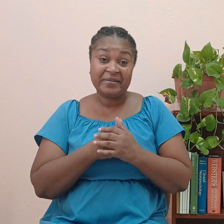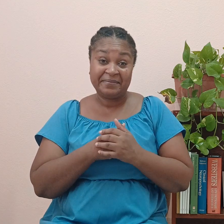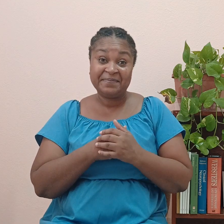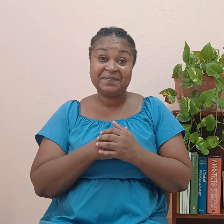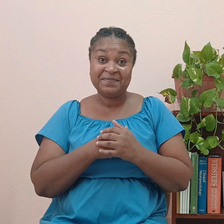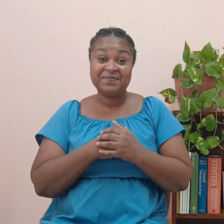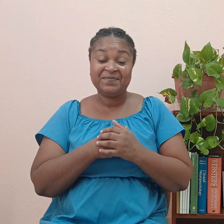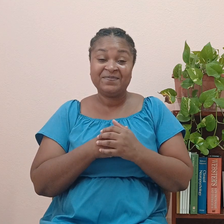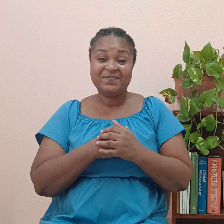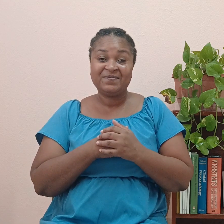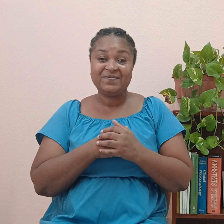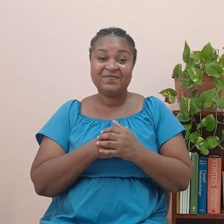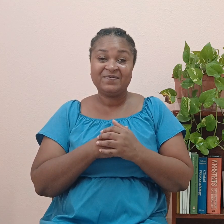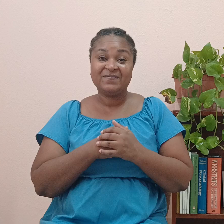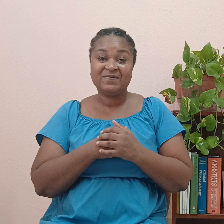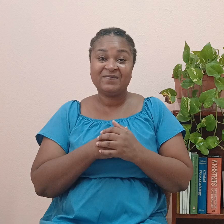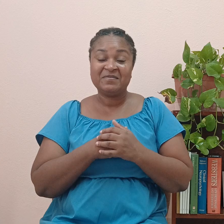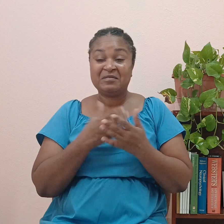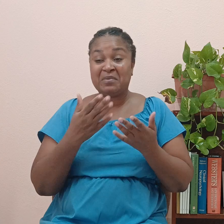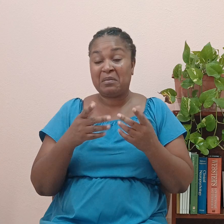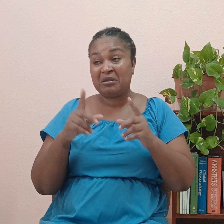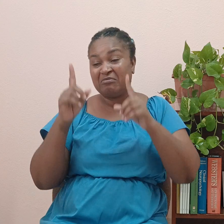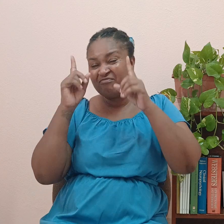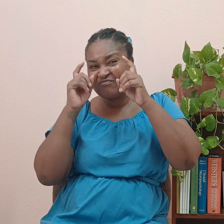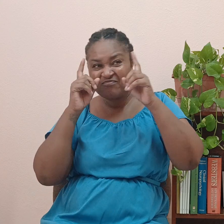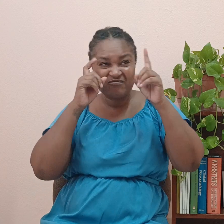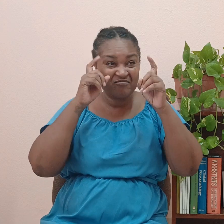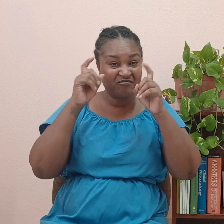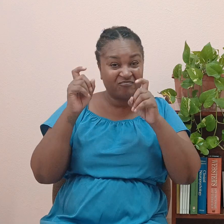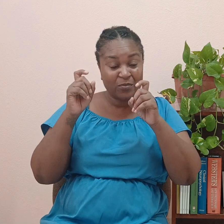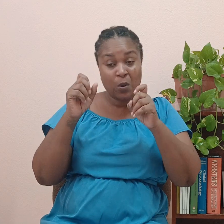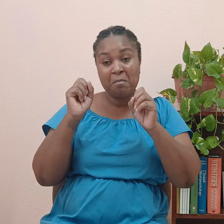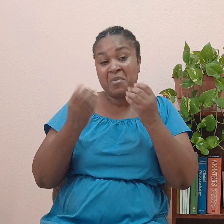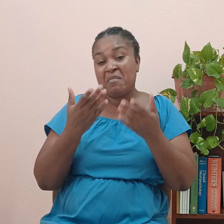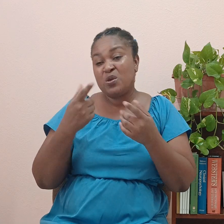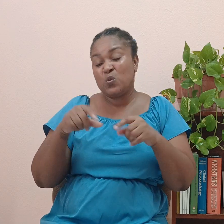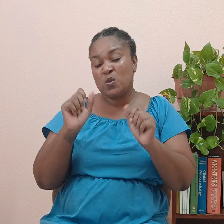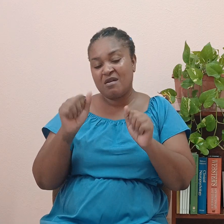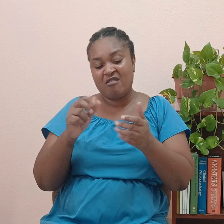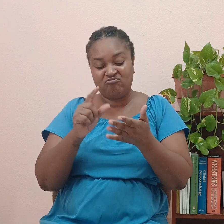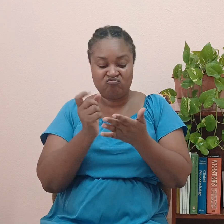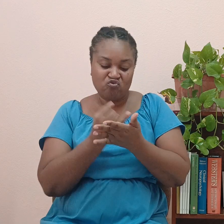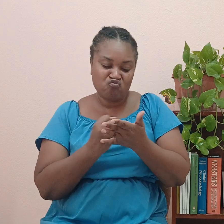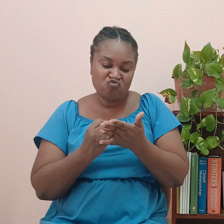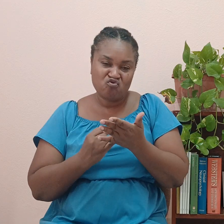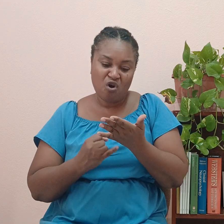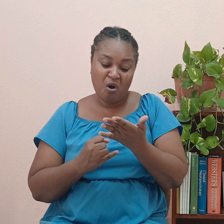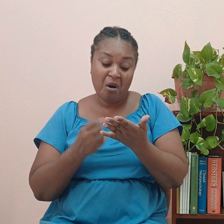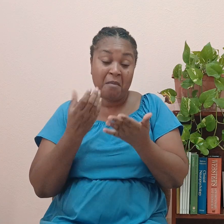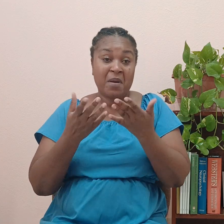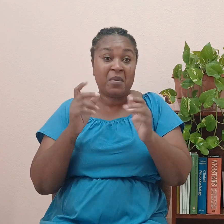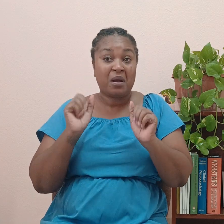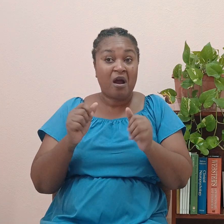Take up photography or drawing or writing poetry,